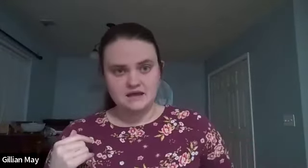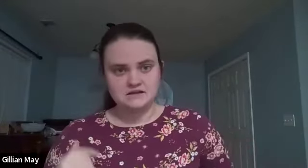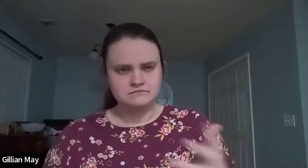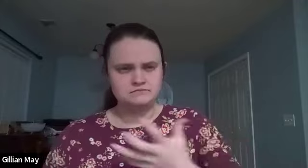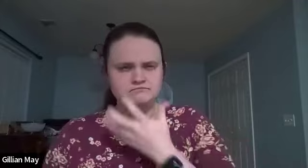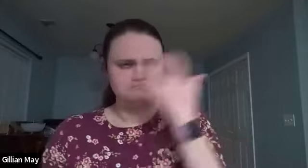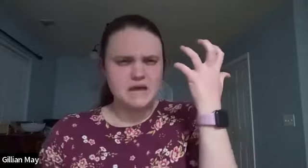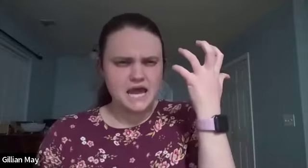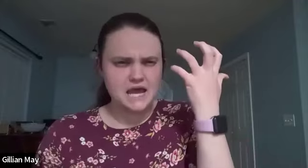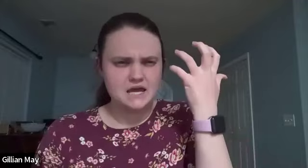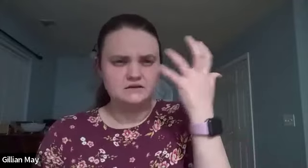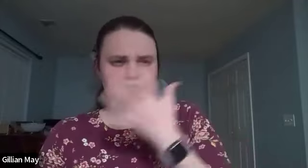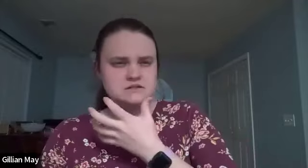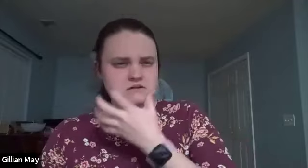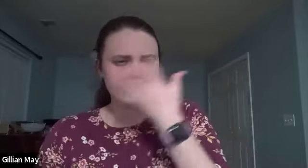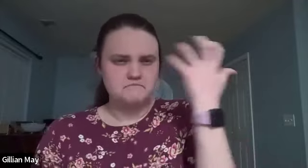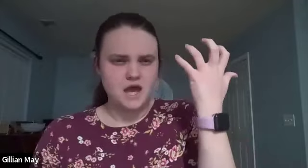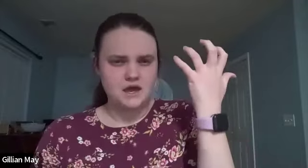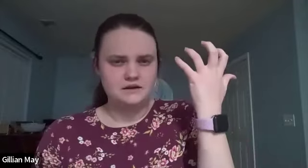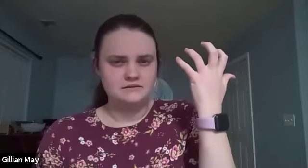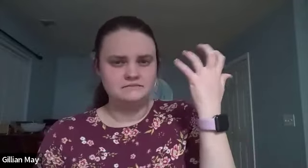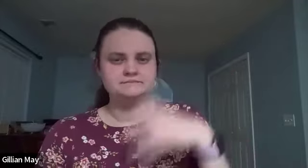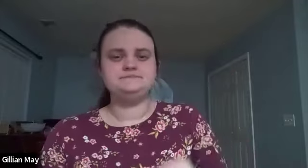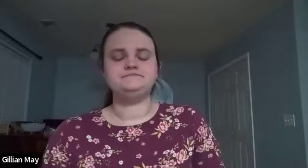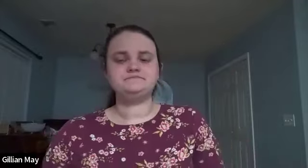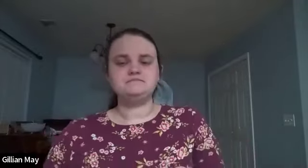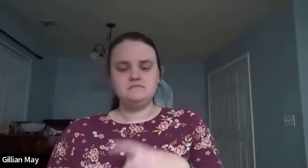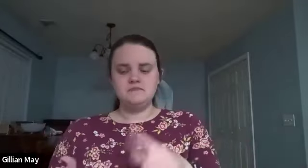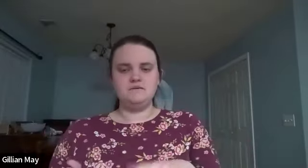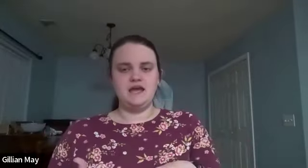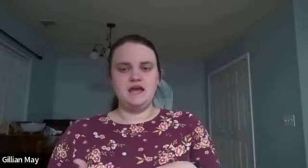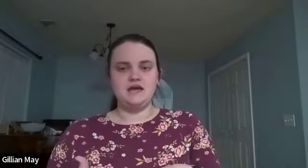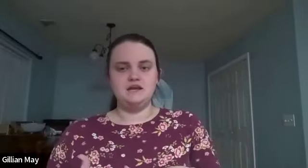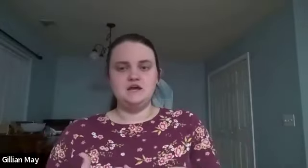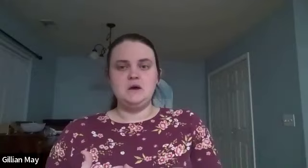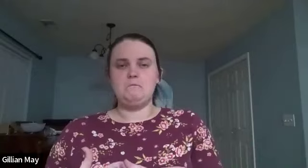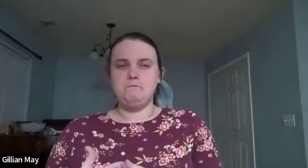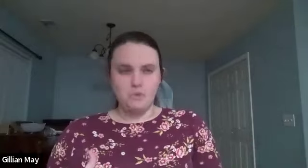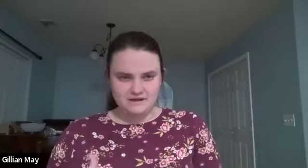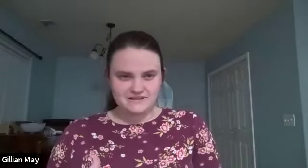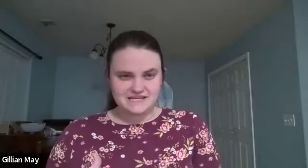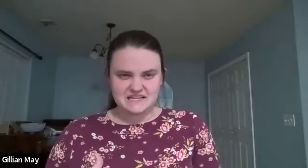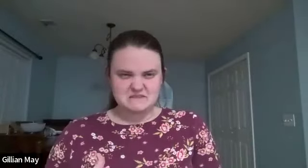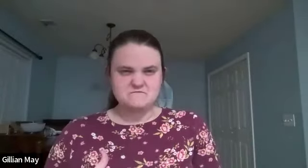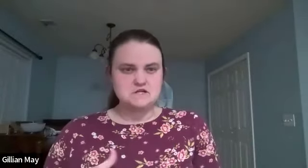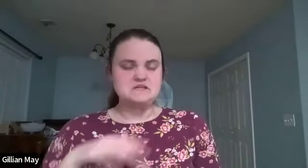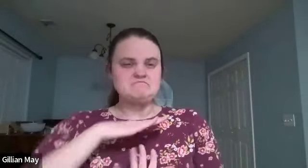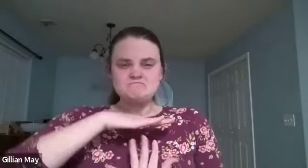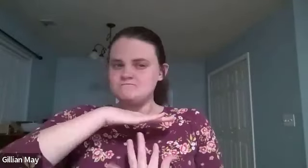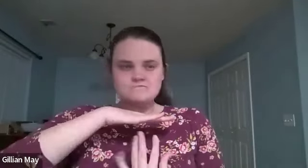Mad, mad, mad. And we had boiling, like I'm fuming.